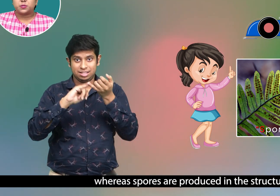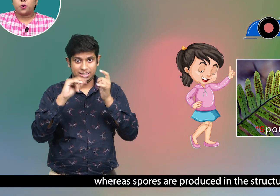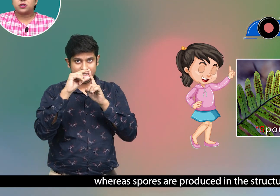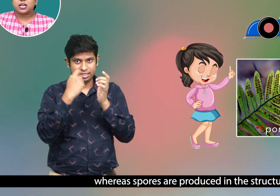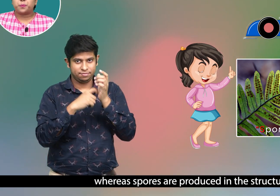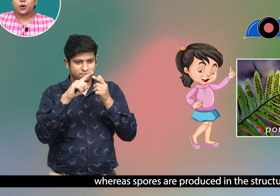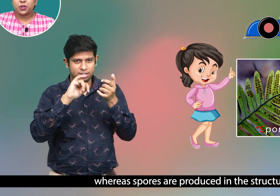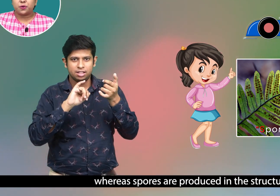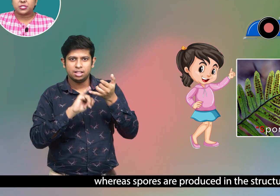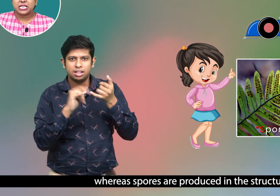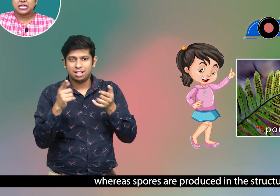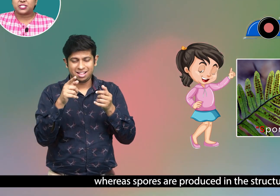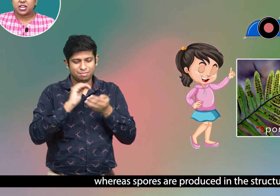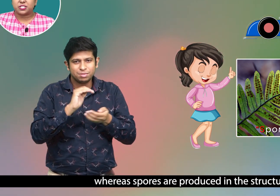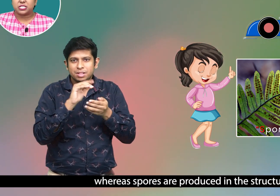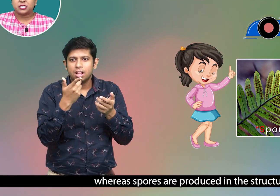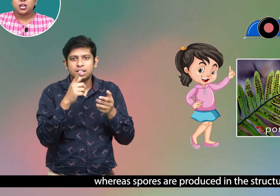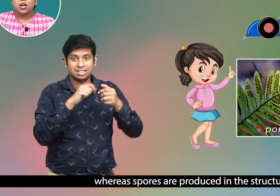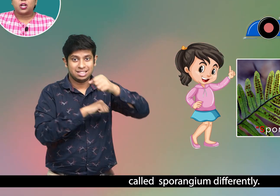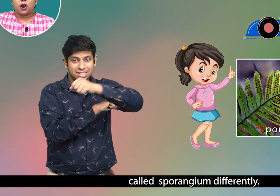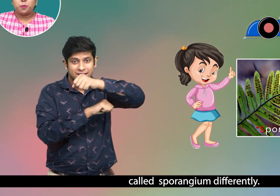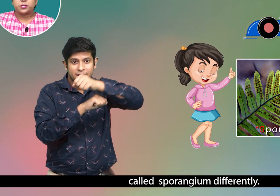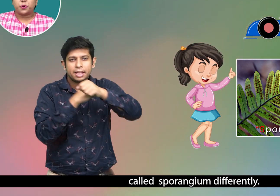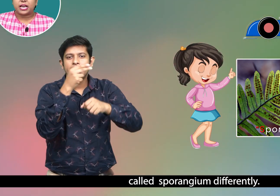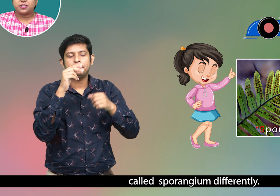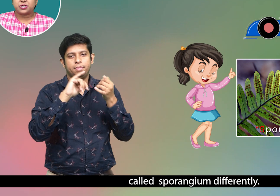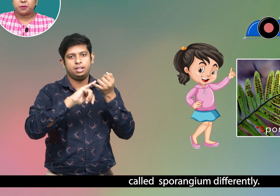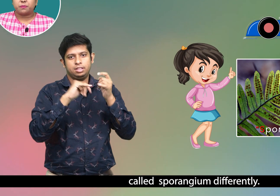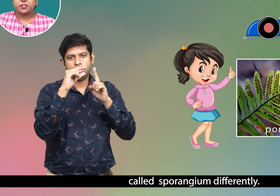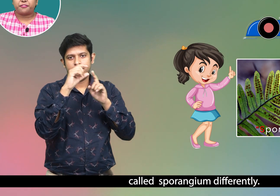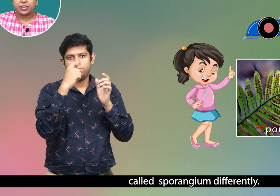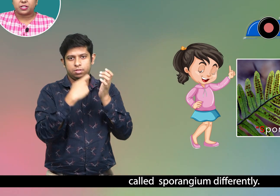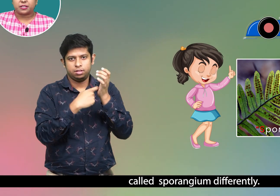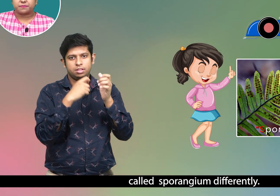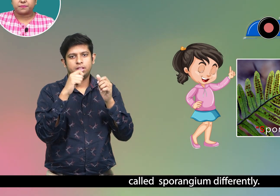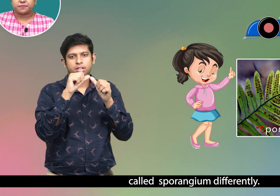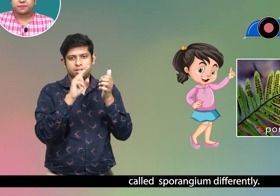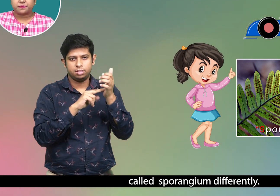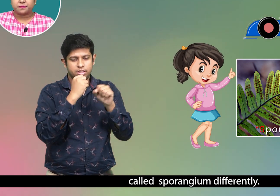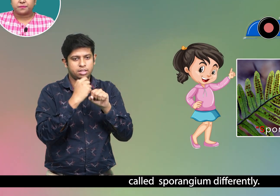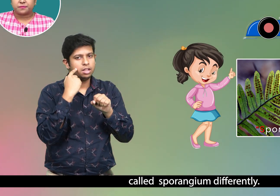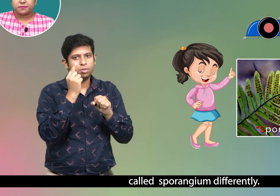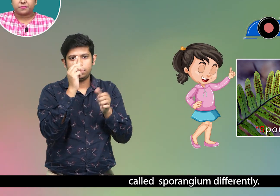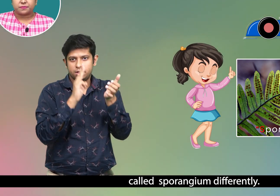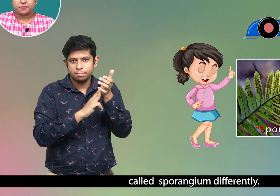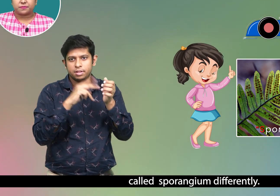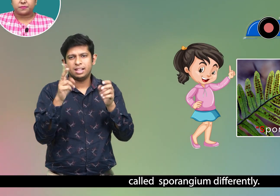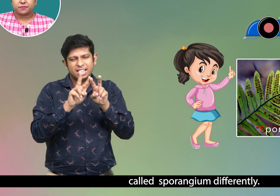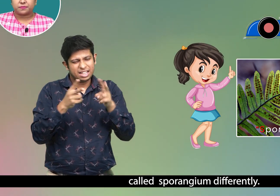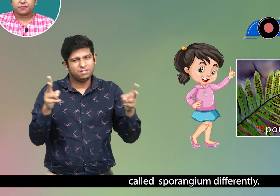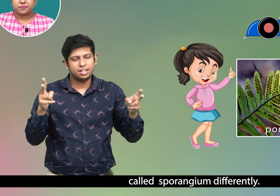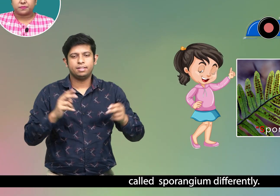whereas spores are produced in the structures called sporangium differently.